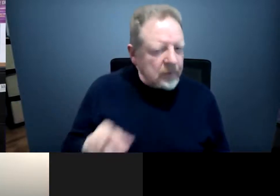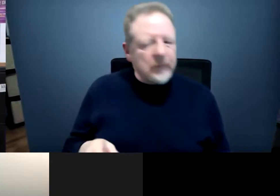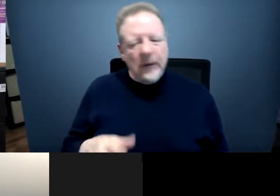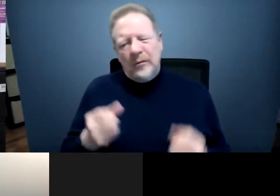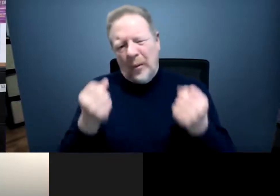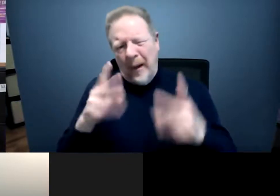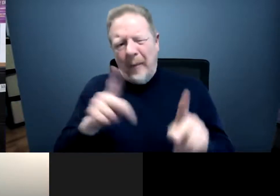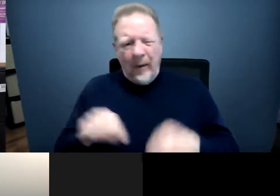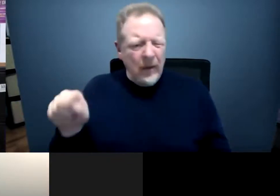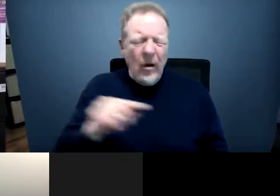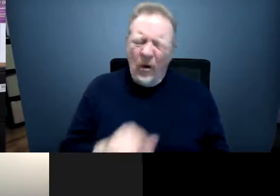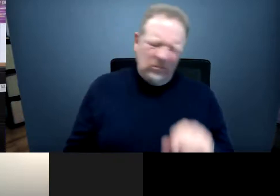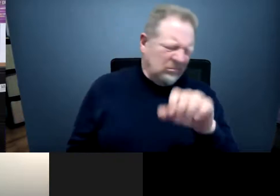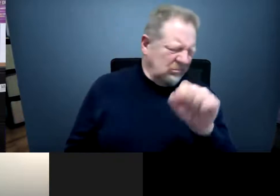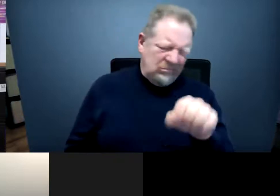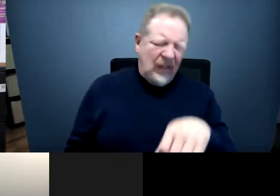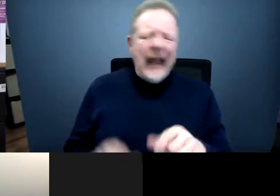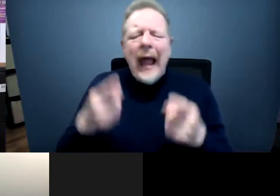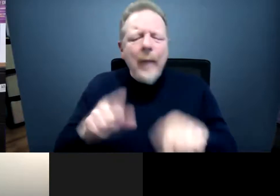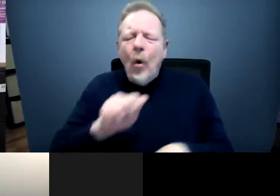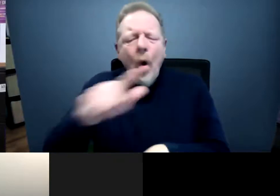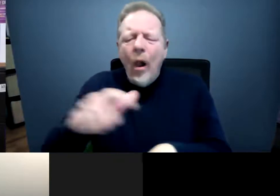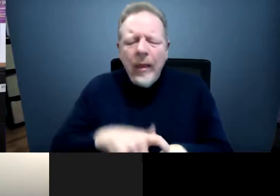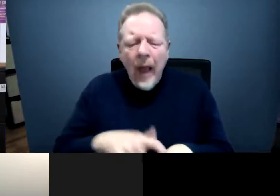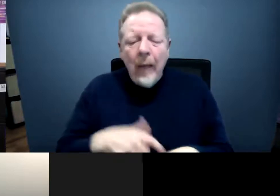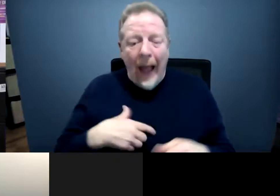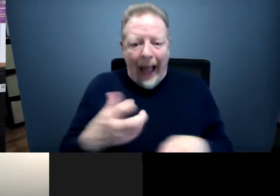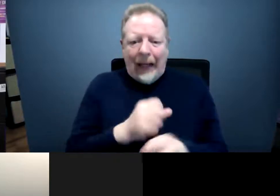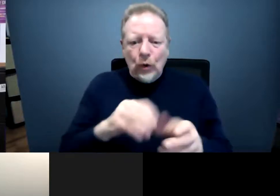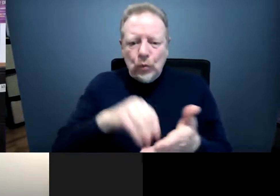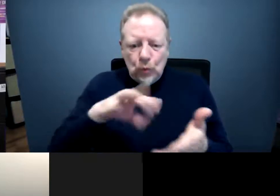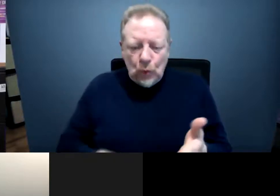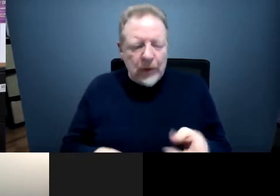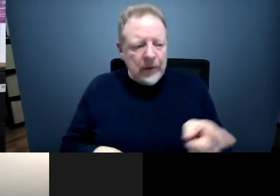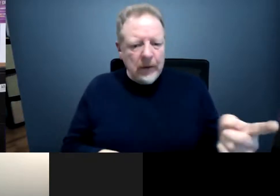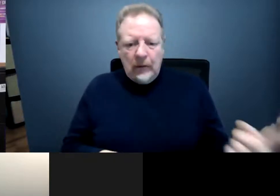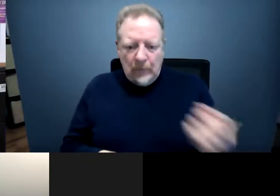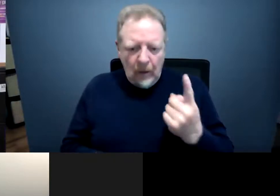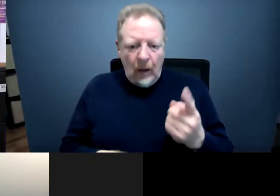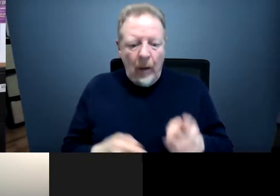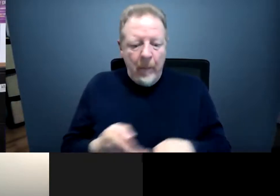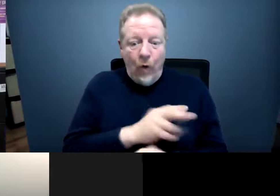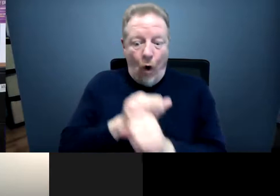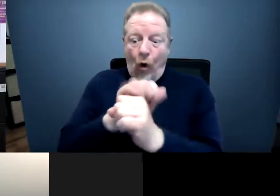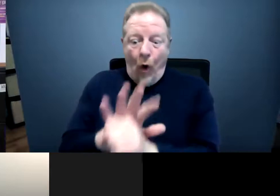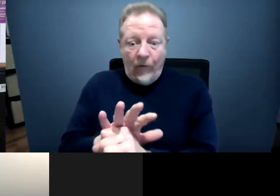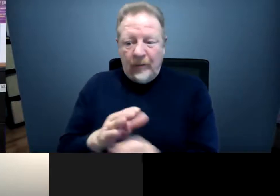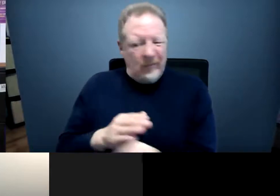that we Oh, know. yeah. It happens all the time. I get a student, and especially before COVID, when, they were very active in